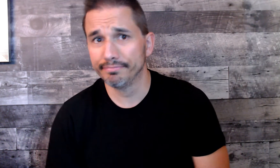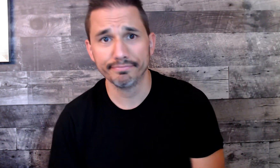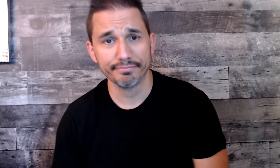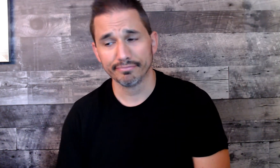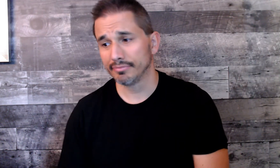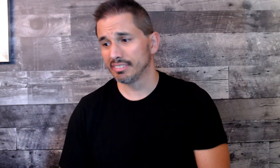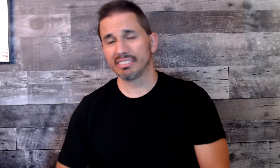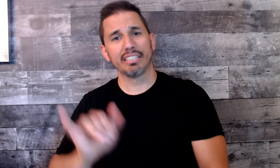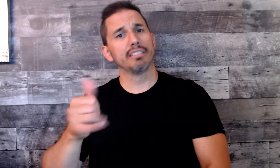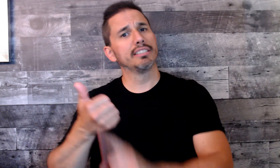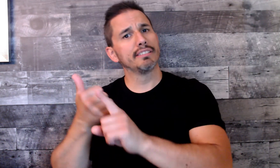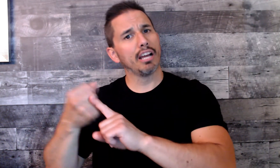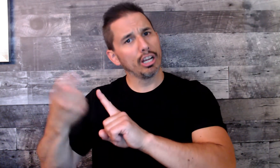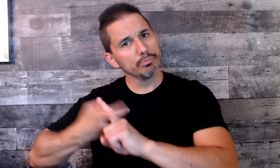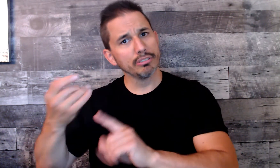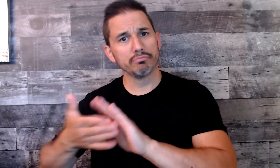no limit here.